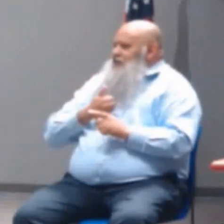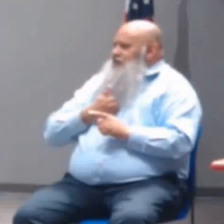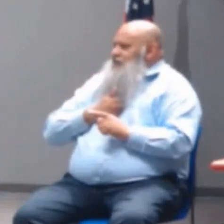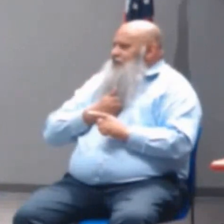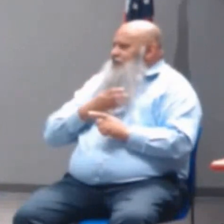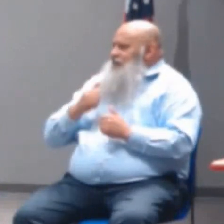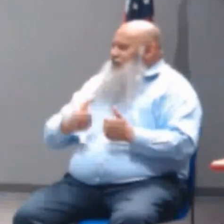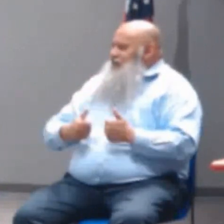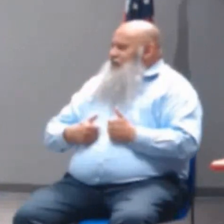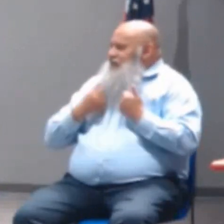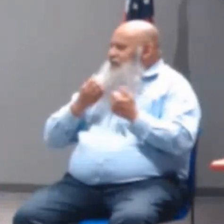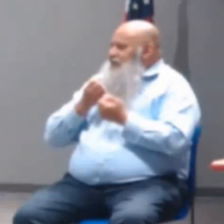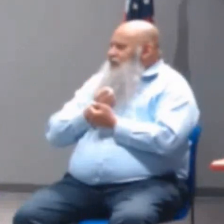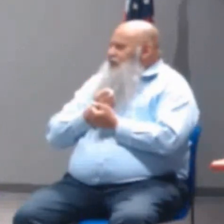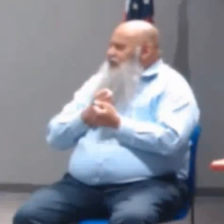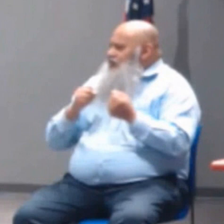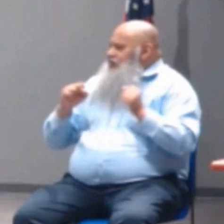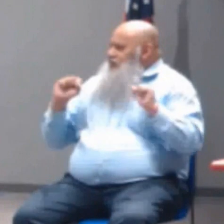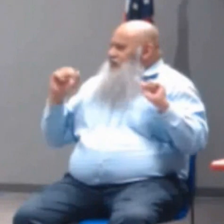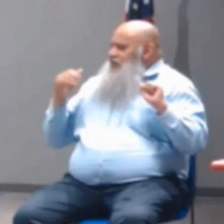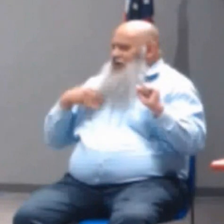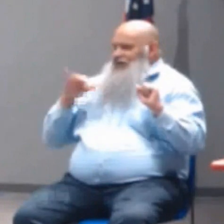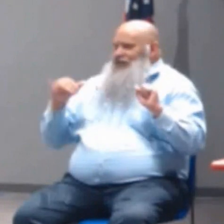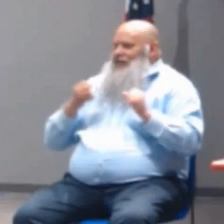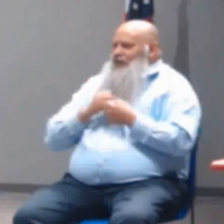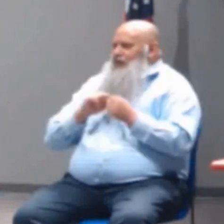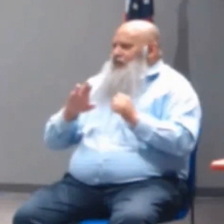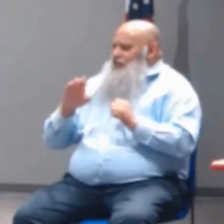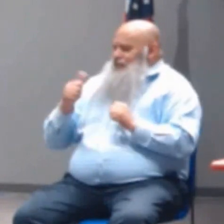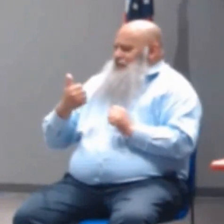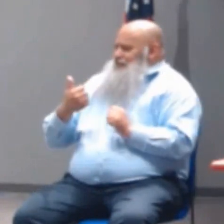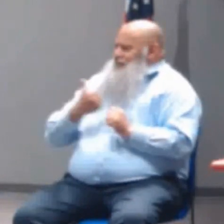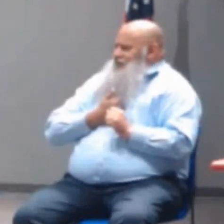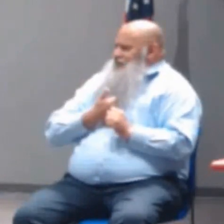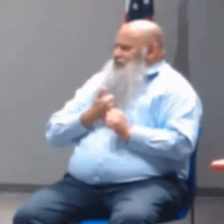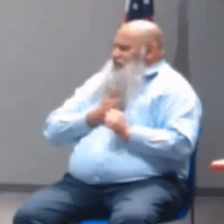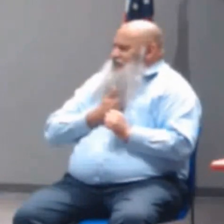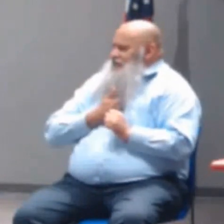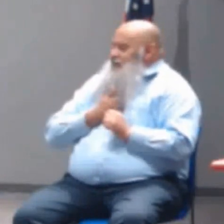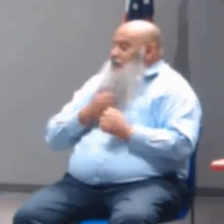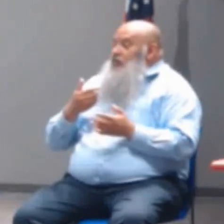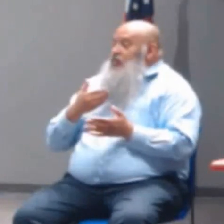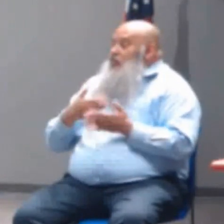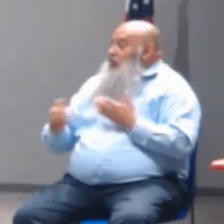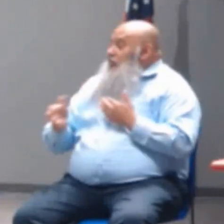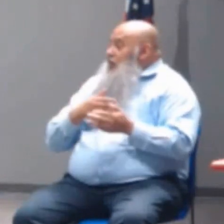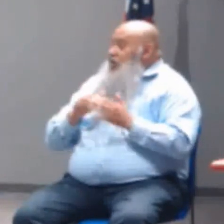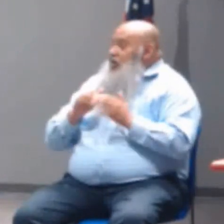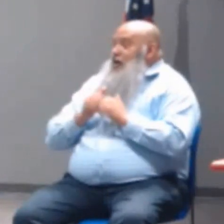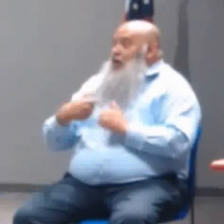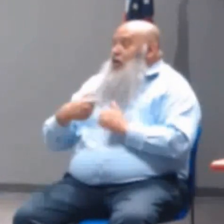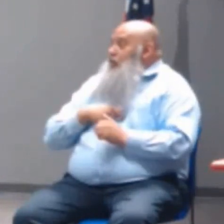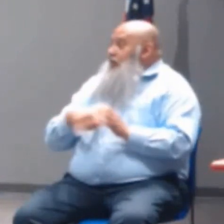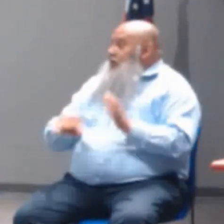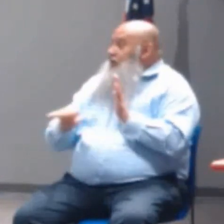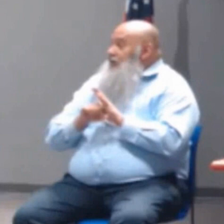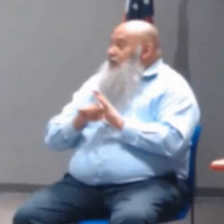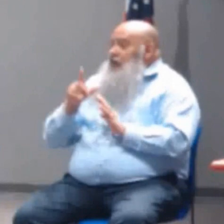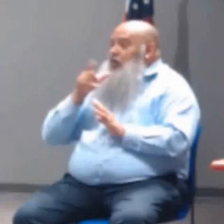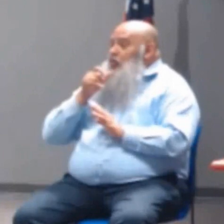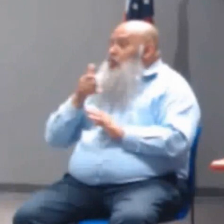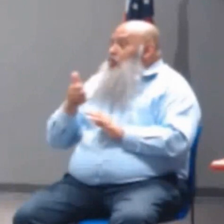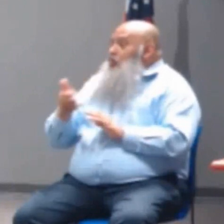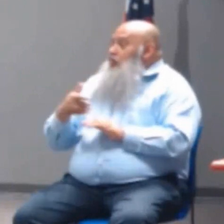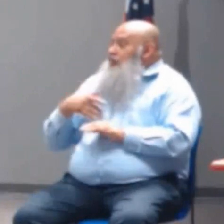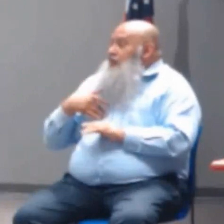live free and have that freedom to be ourselves. No matter how we identify or who you feel yourself to